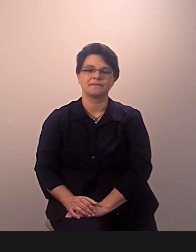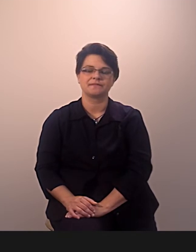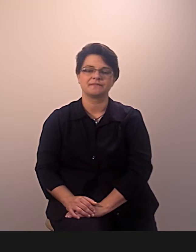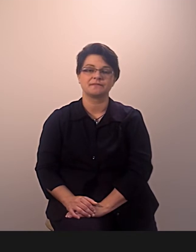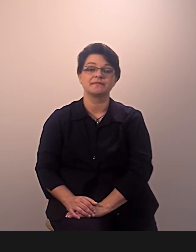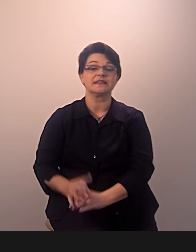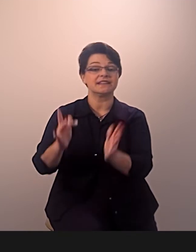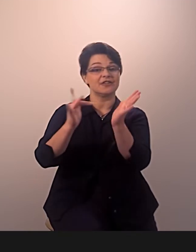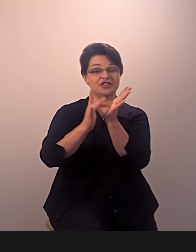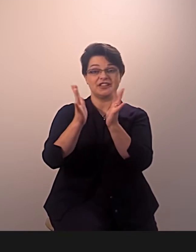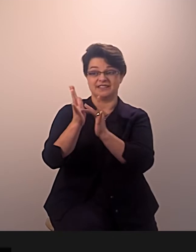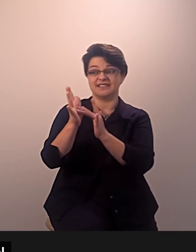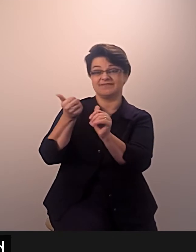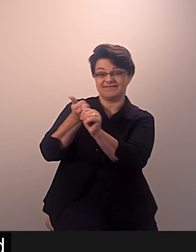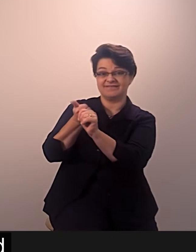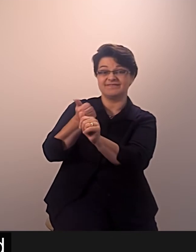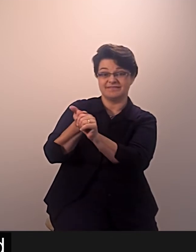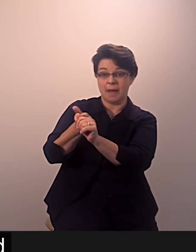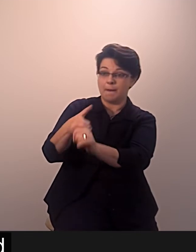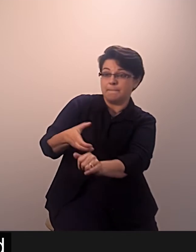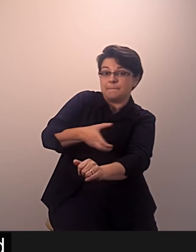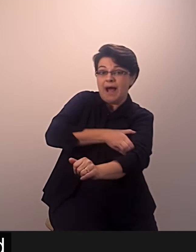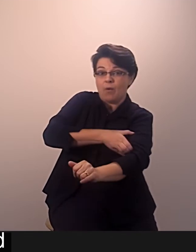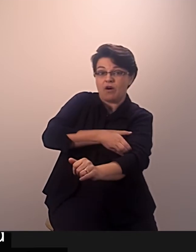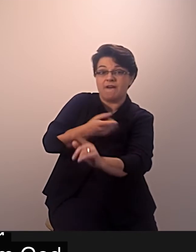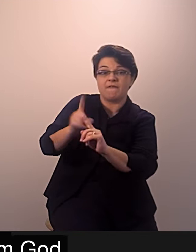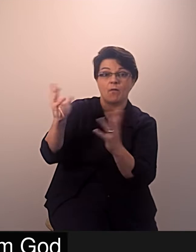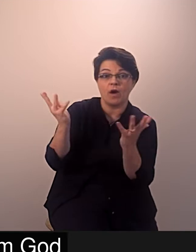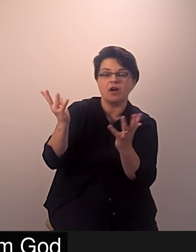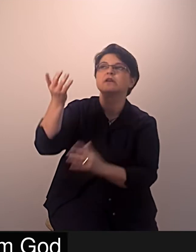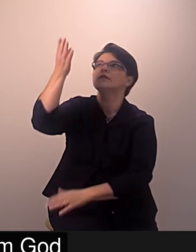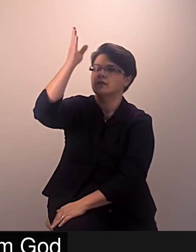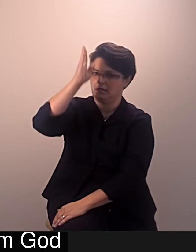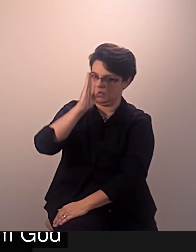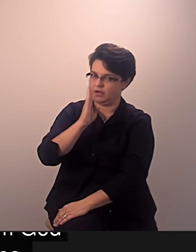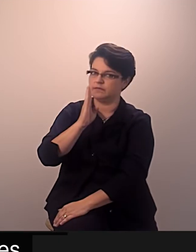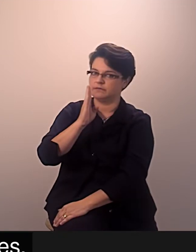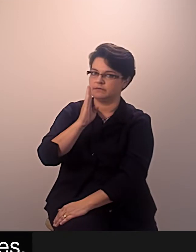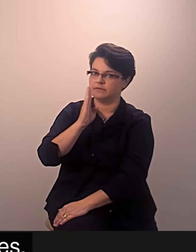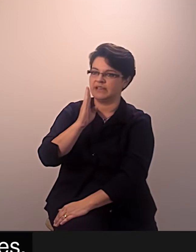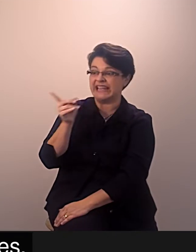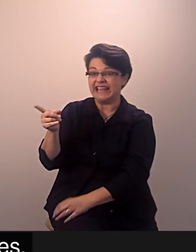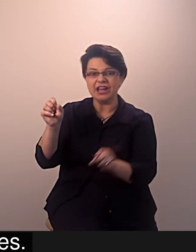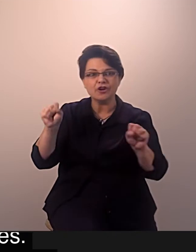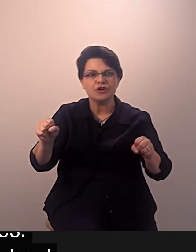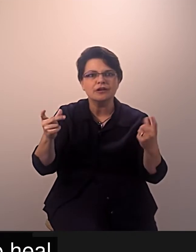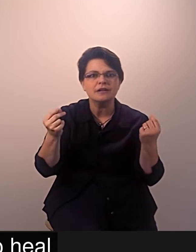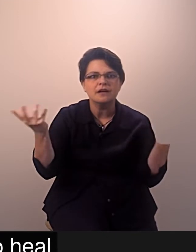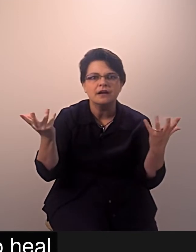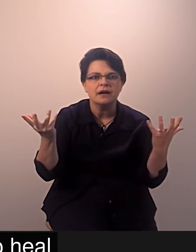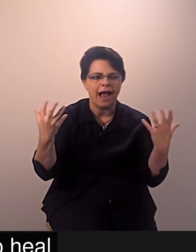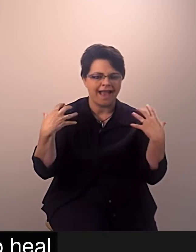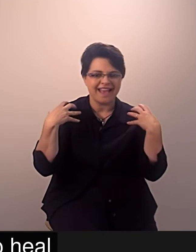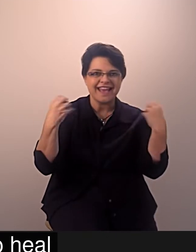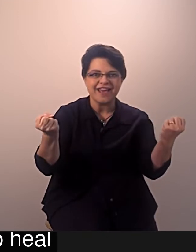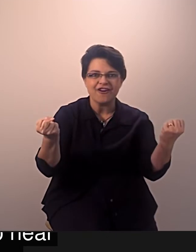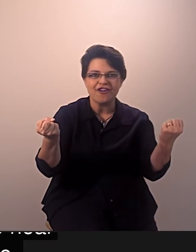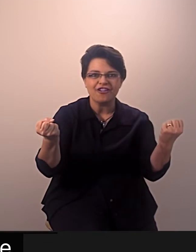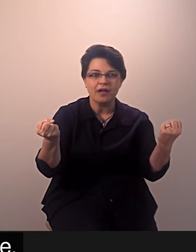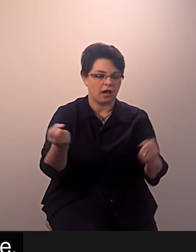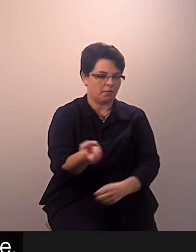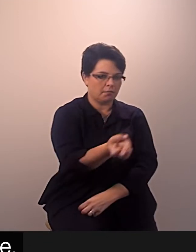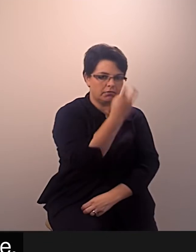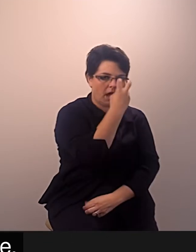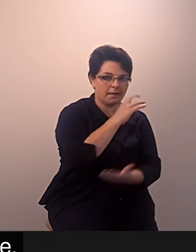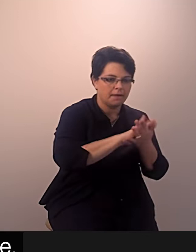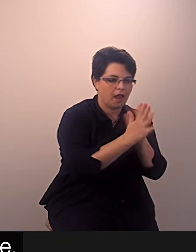Jesus had great power from God to do miracles. He was able to heal blind people. He spoke to dead people